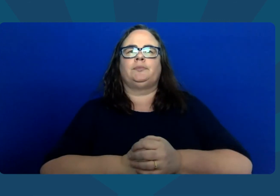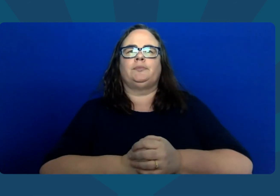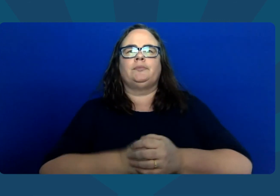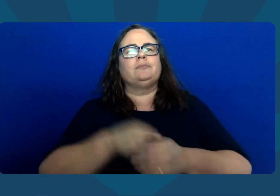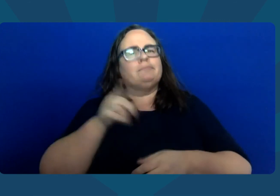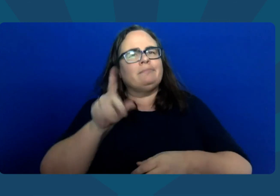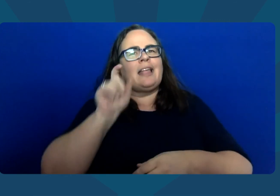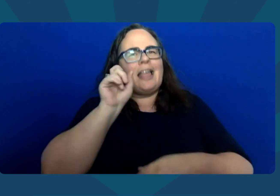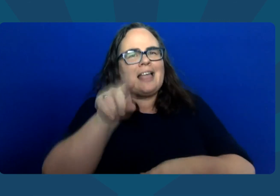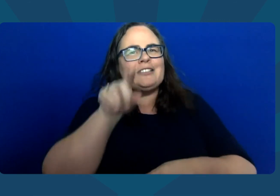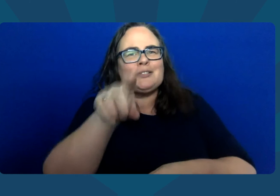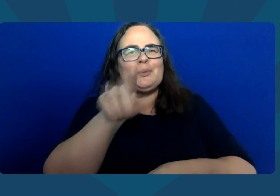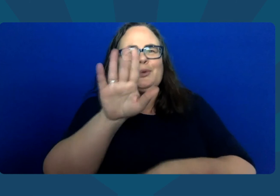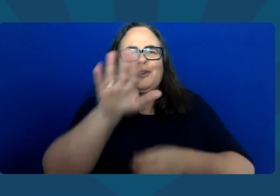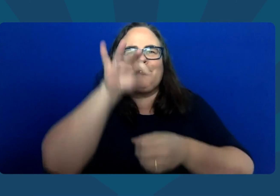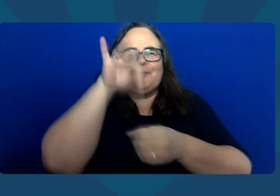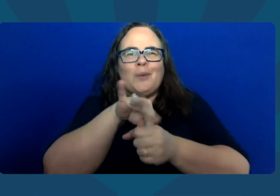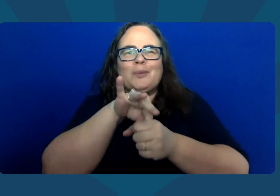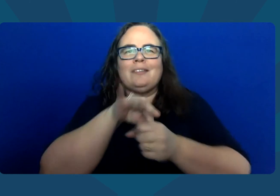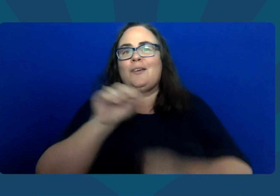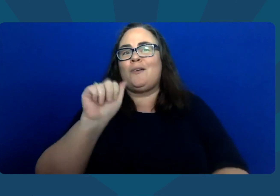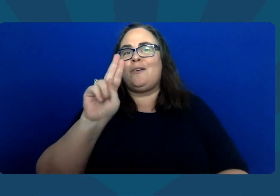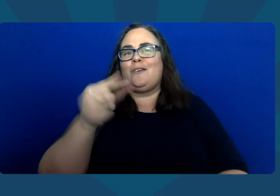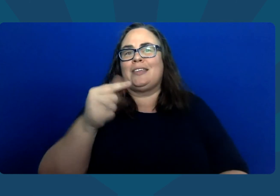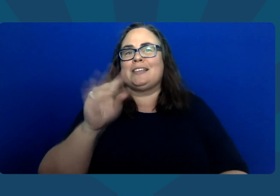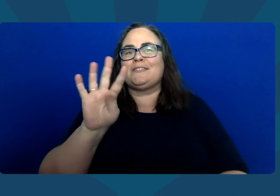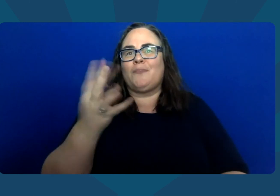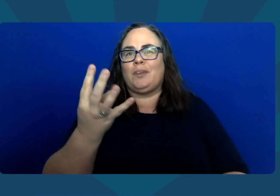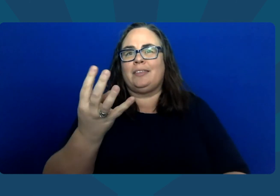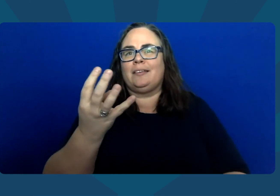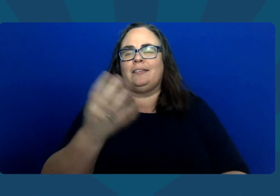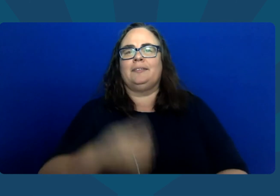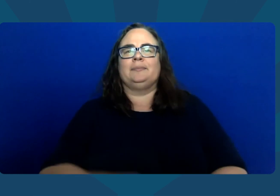She asks for your vote on August 4th.